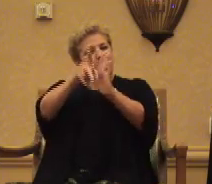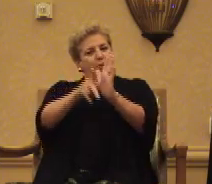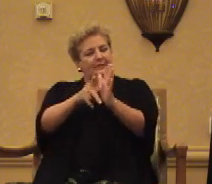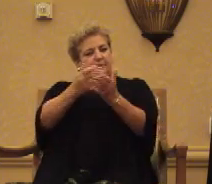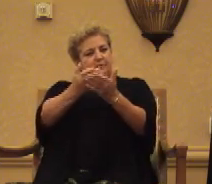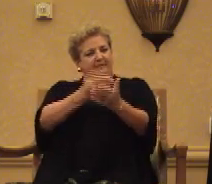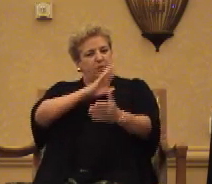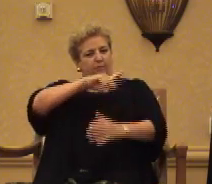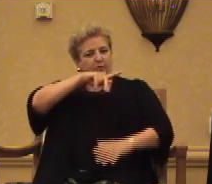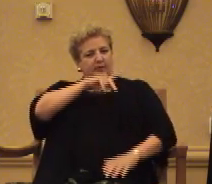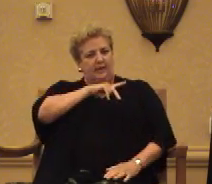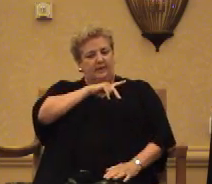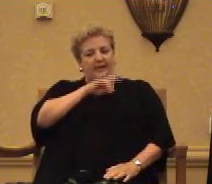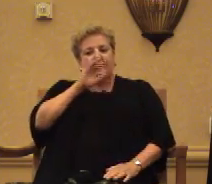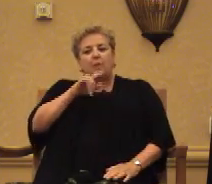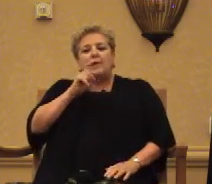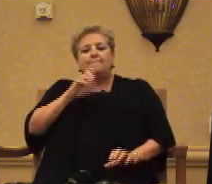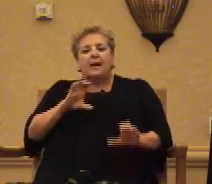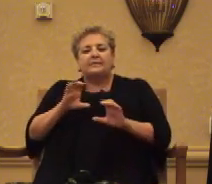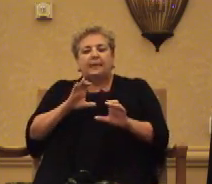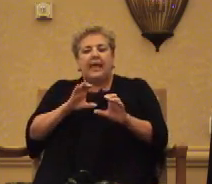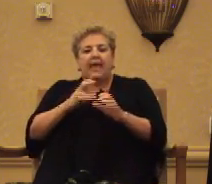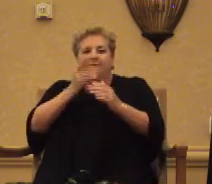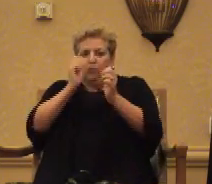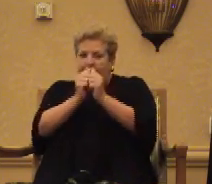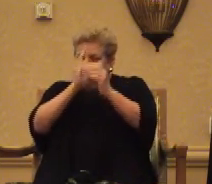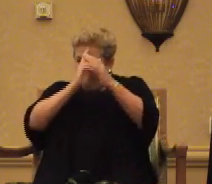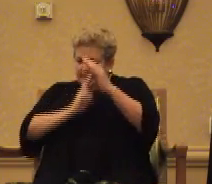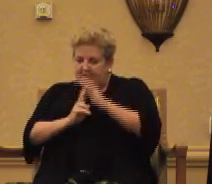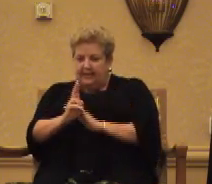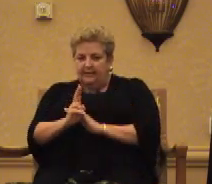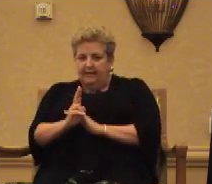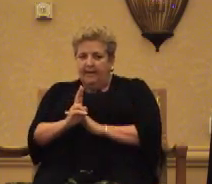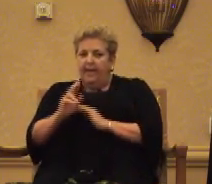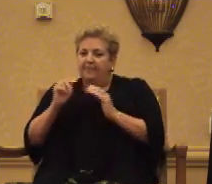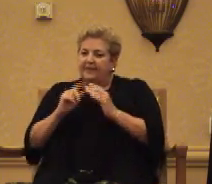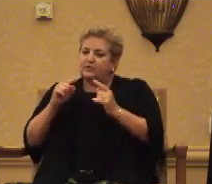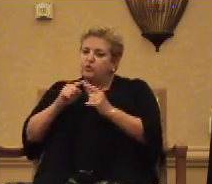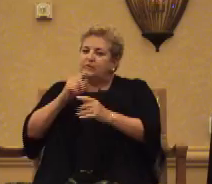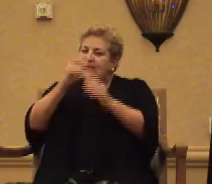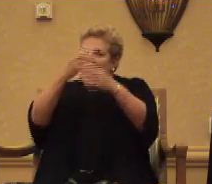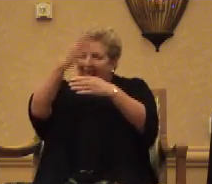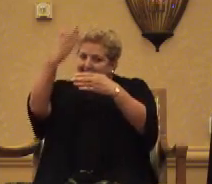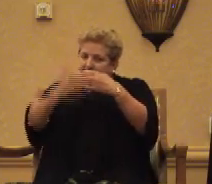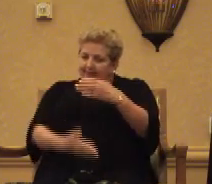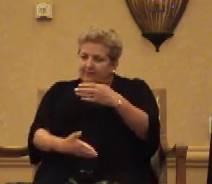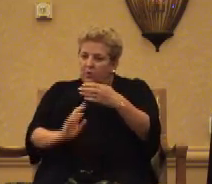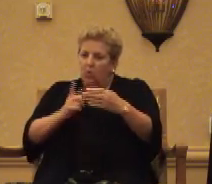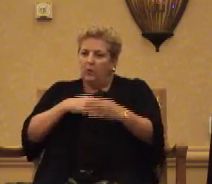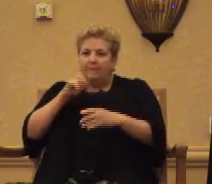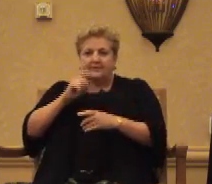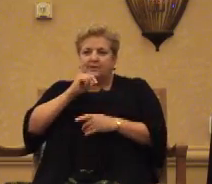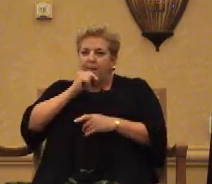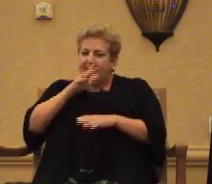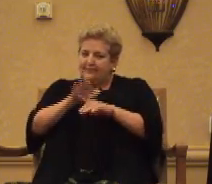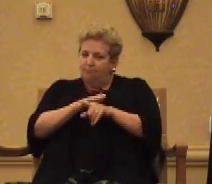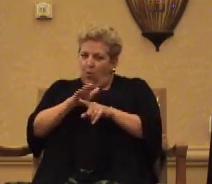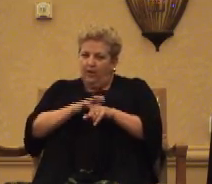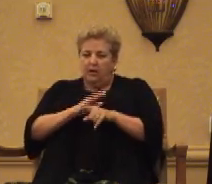practice a genuine humility. This to the end that our great blessings may never spoil us, that we shall forever live in thankful contemplation